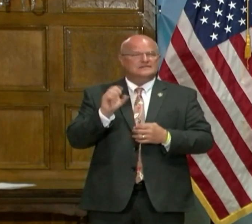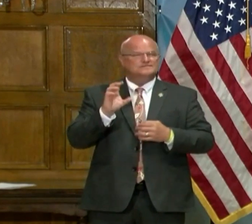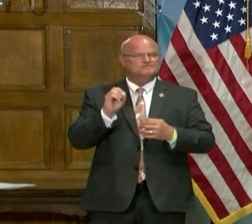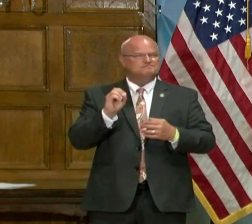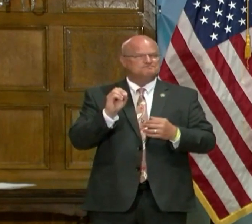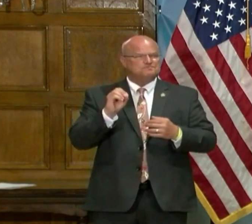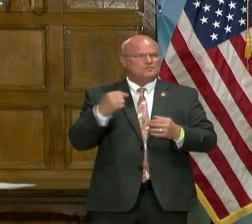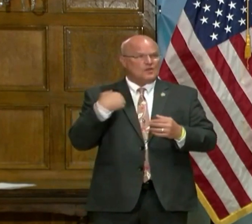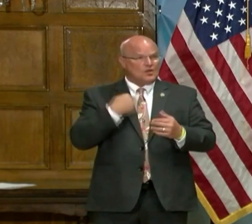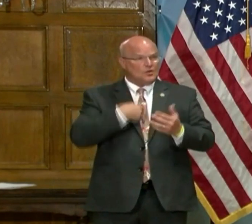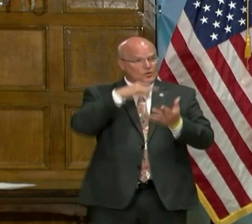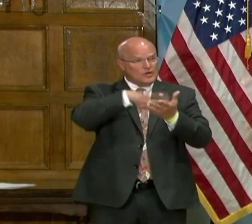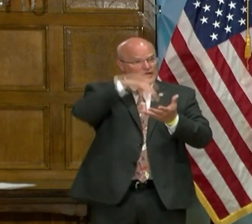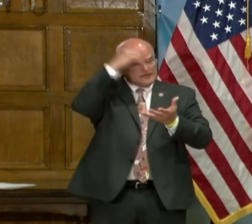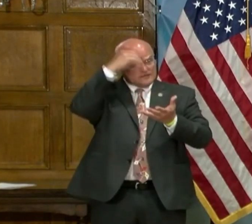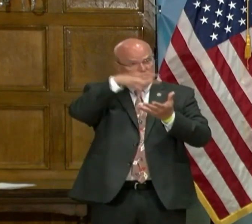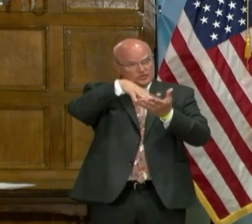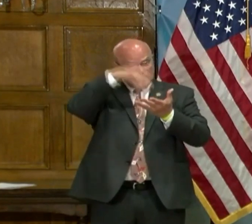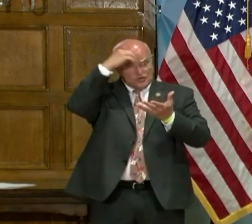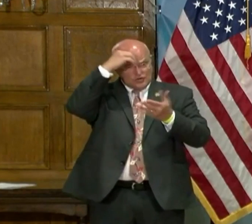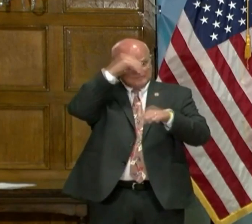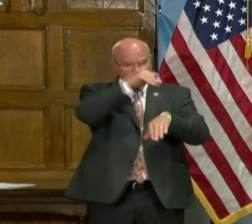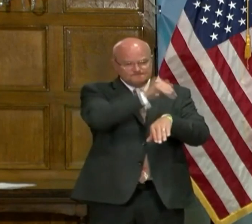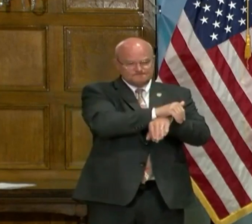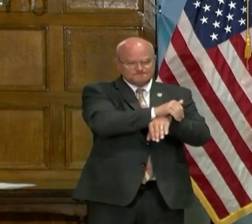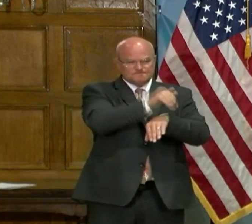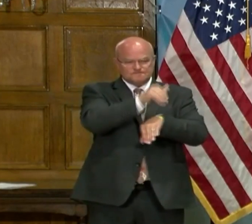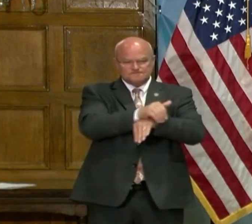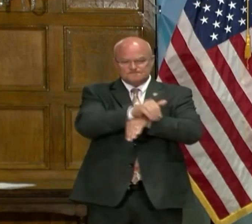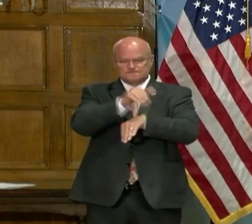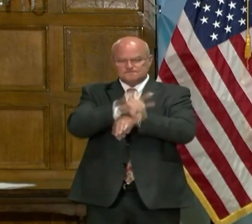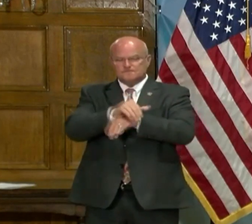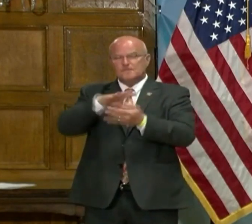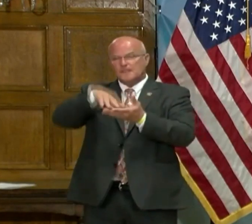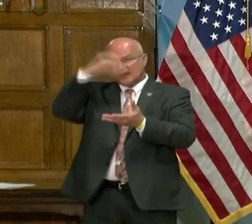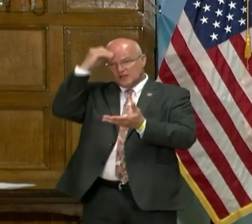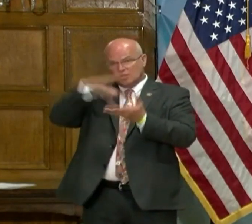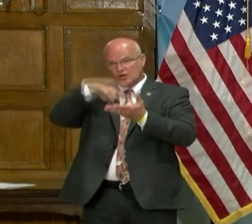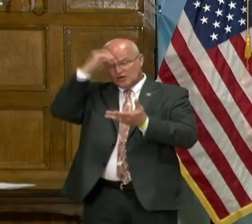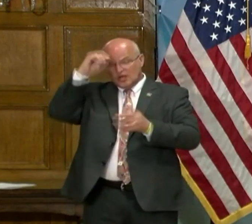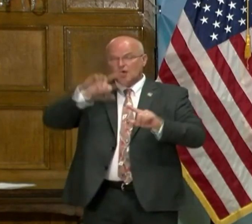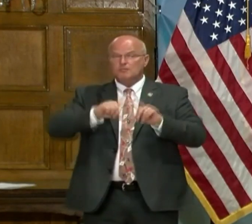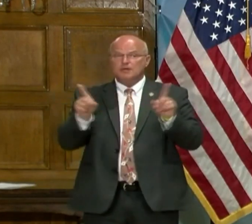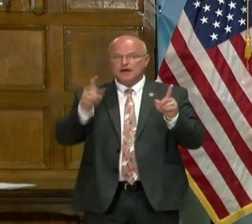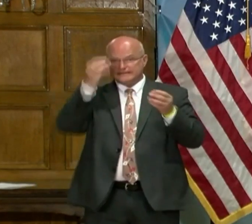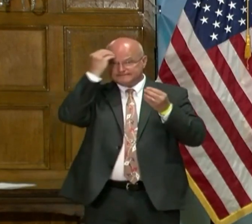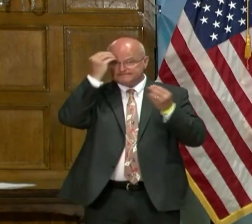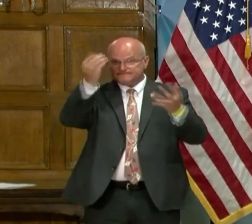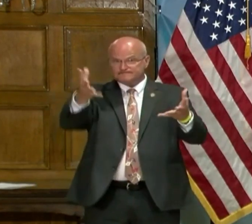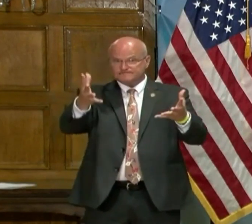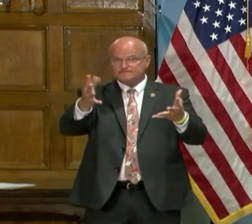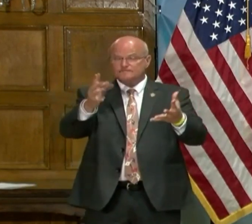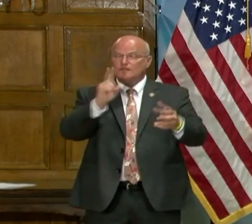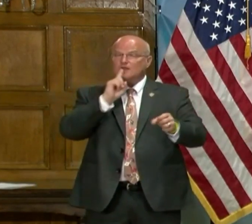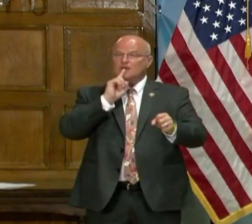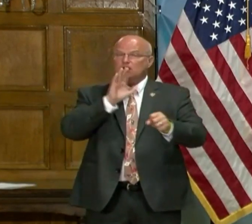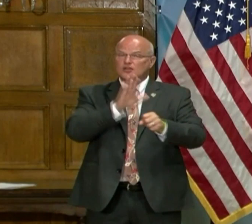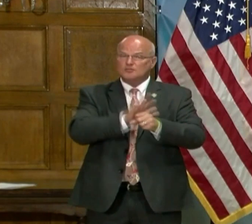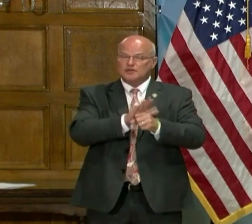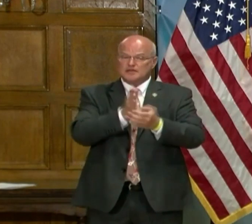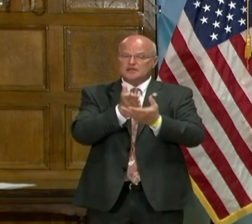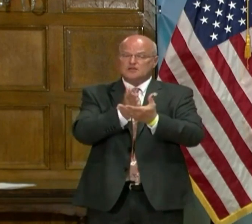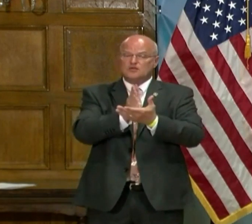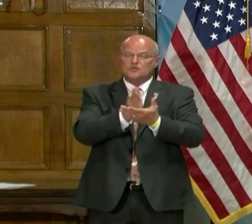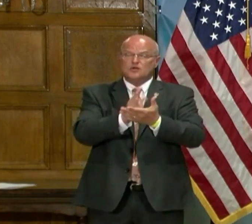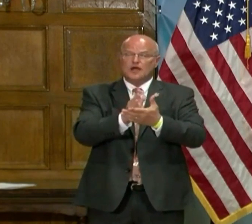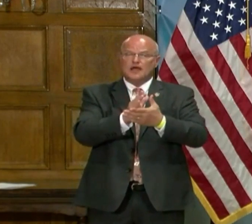so, we learned from each night. But I want all of Arkansas to know that we're committed to, one, protecting the right